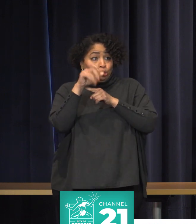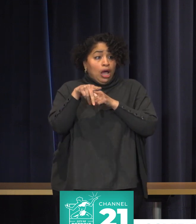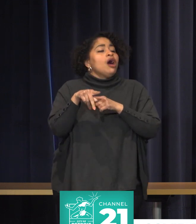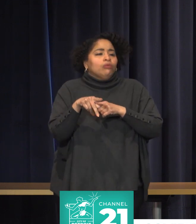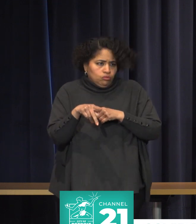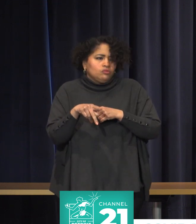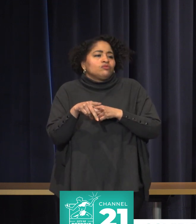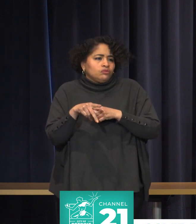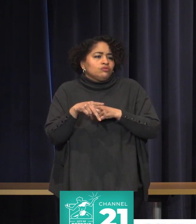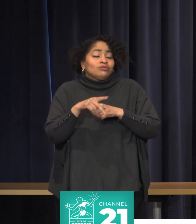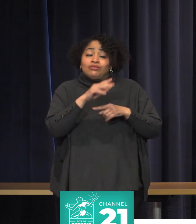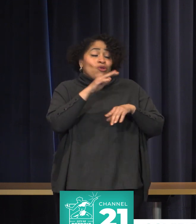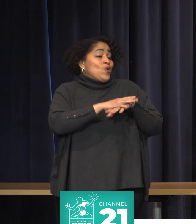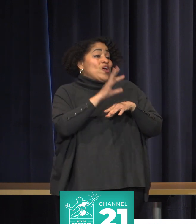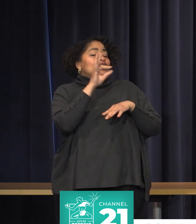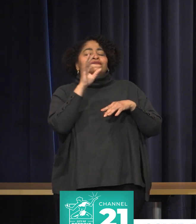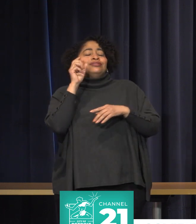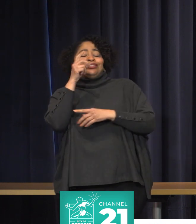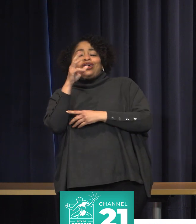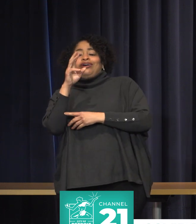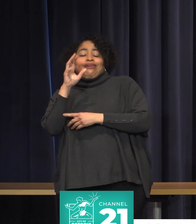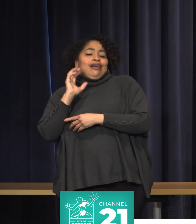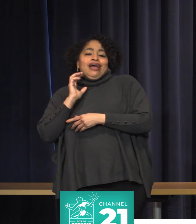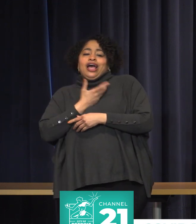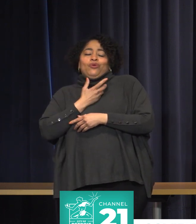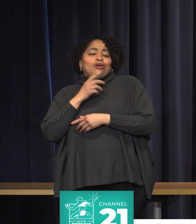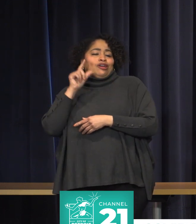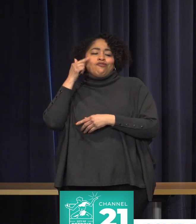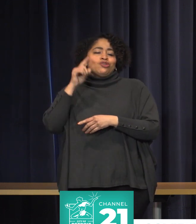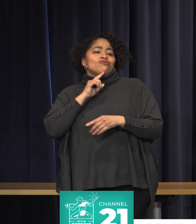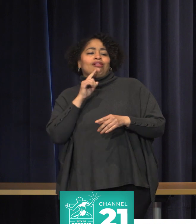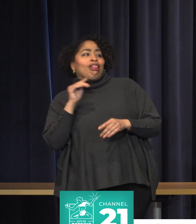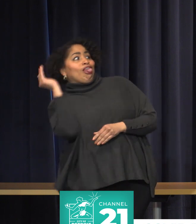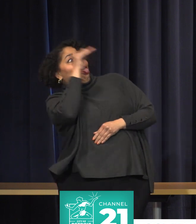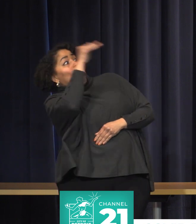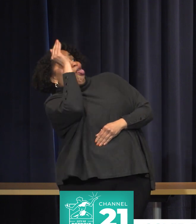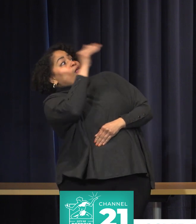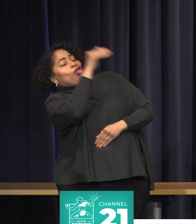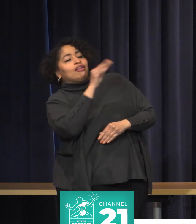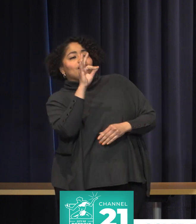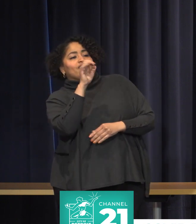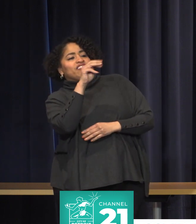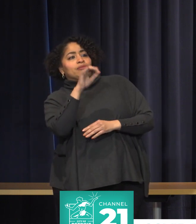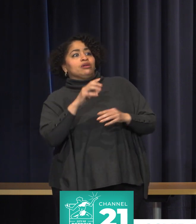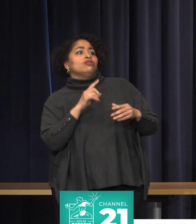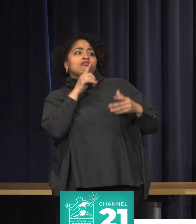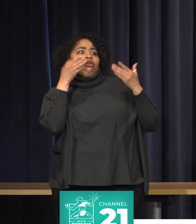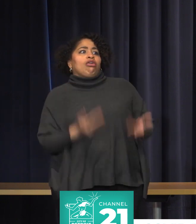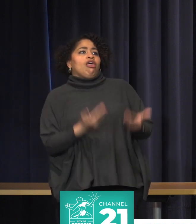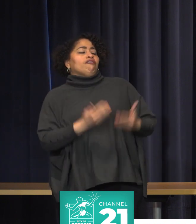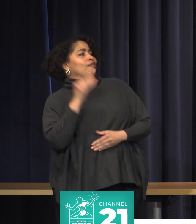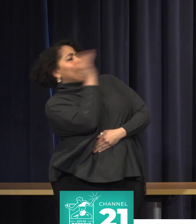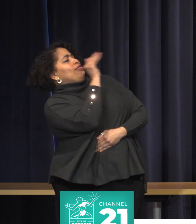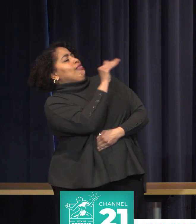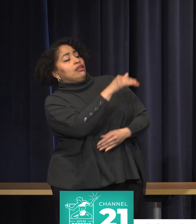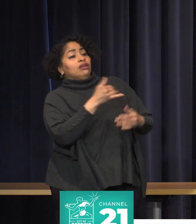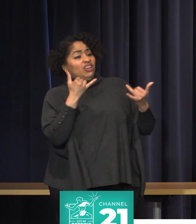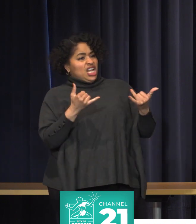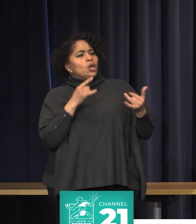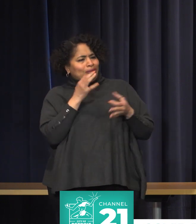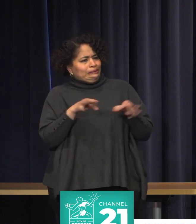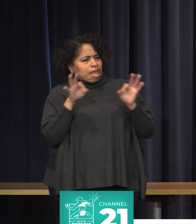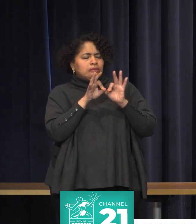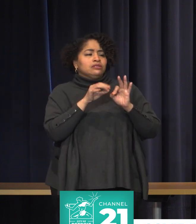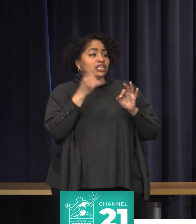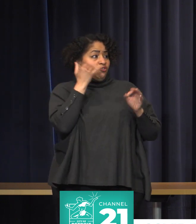all over FEMA right now. You wouldn't think swabs would be the biggest problem, but at the moment, they're a significant issue. If we can get the swabs